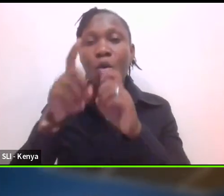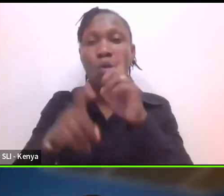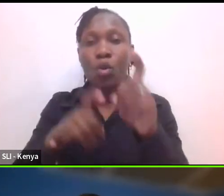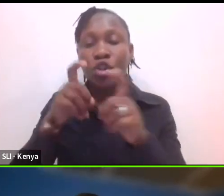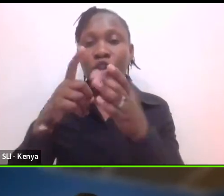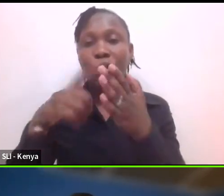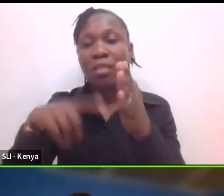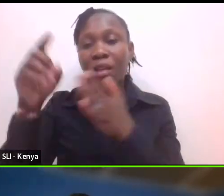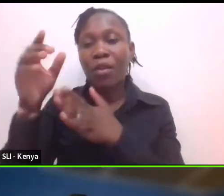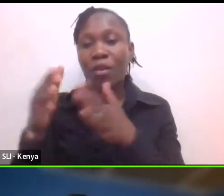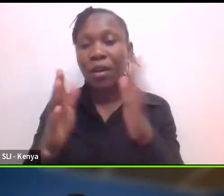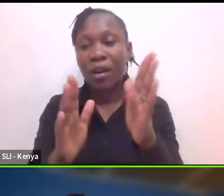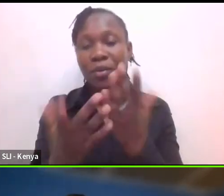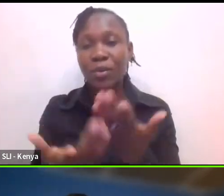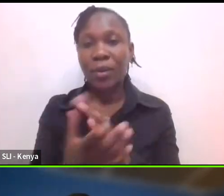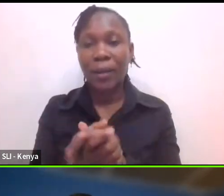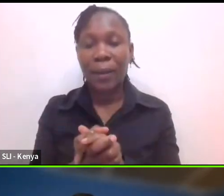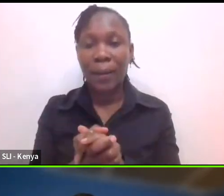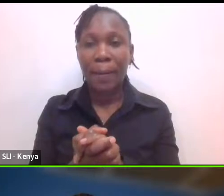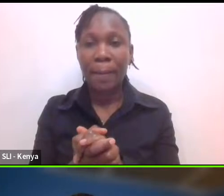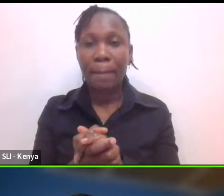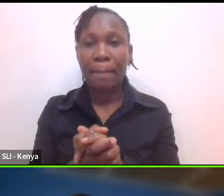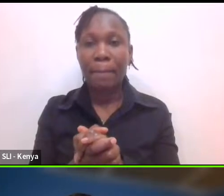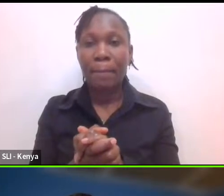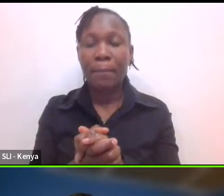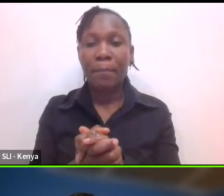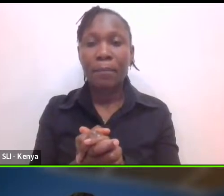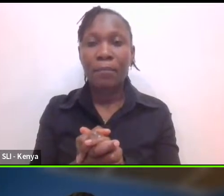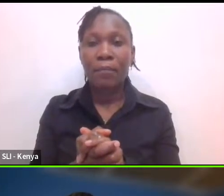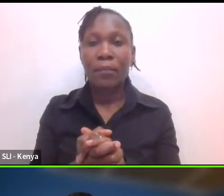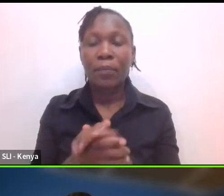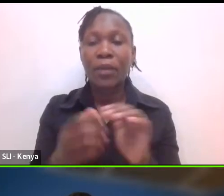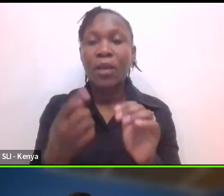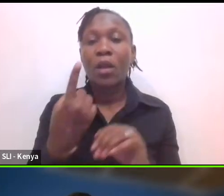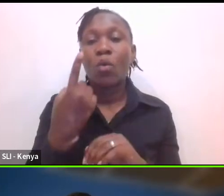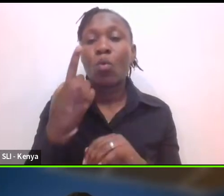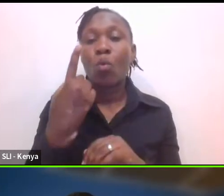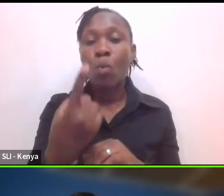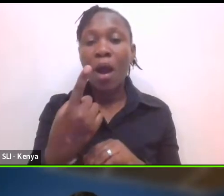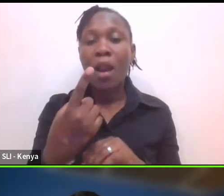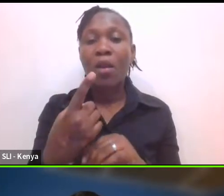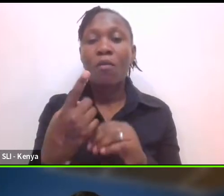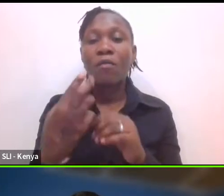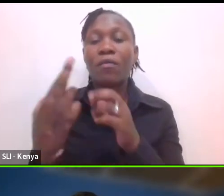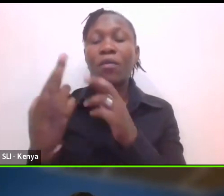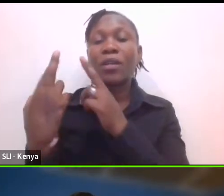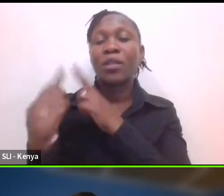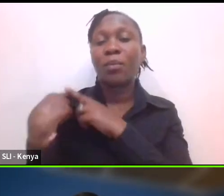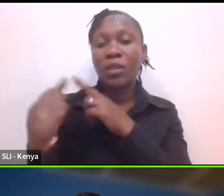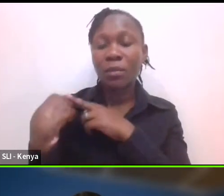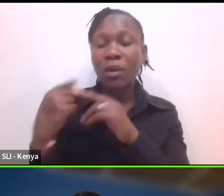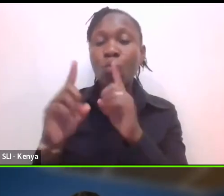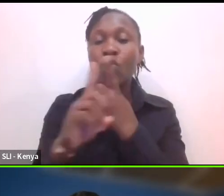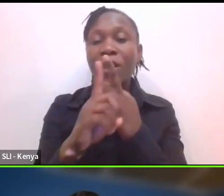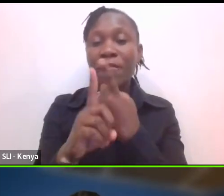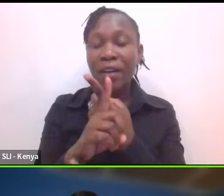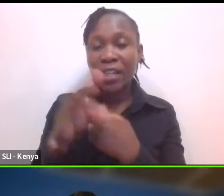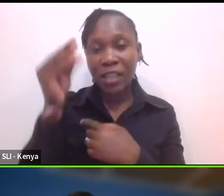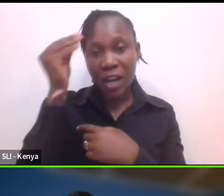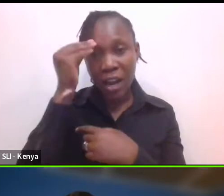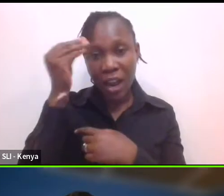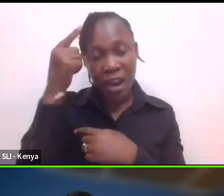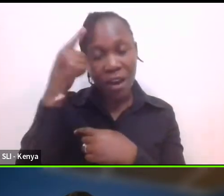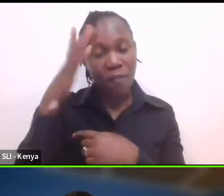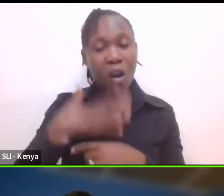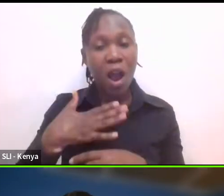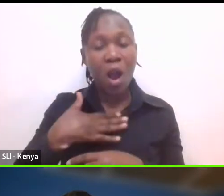hat. One of our charges is to differentiate all learning for all students. That's an exhausting task if you take